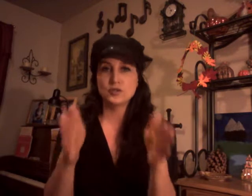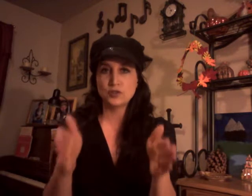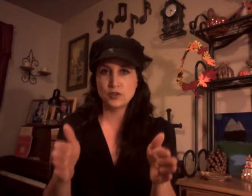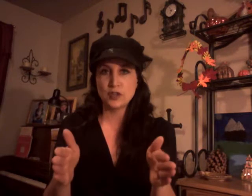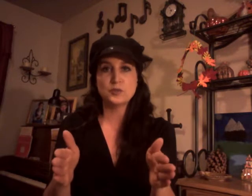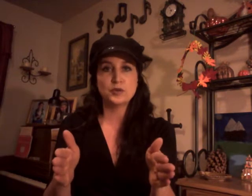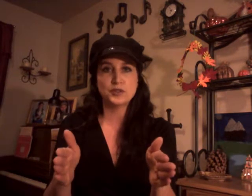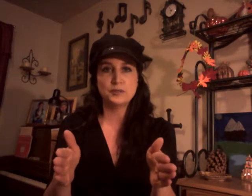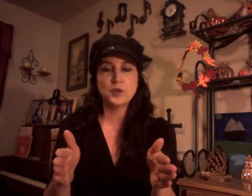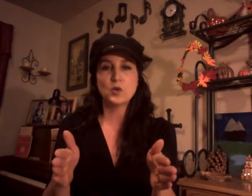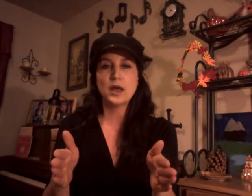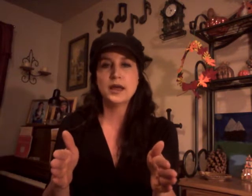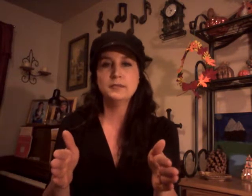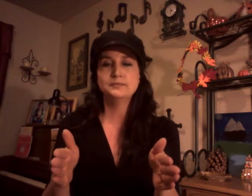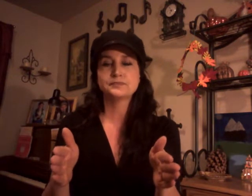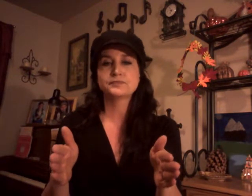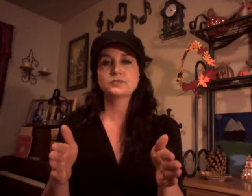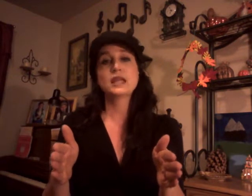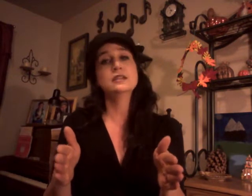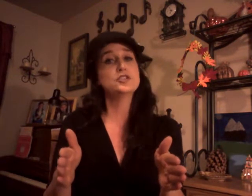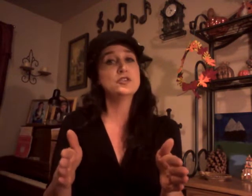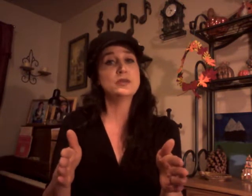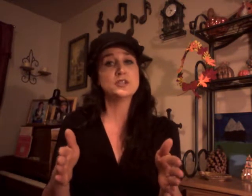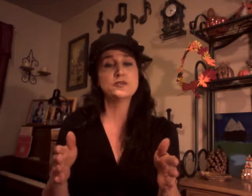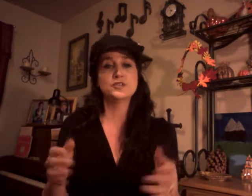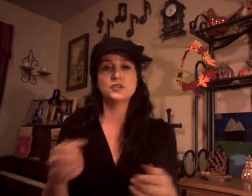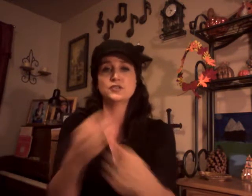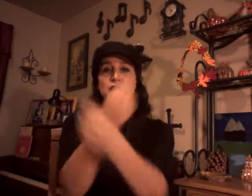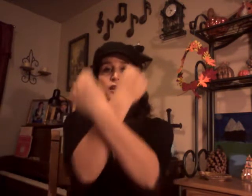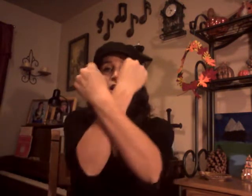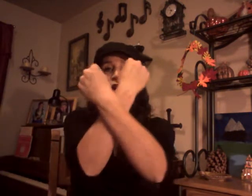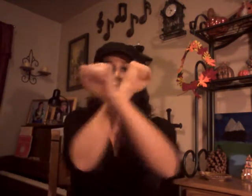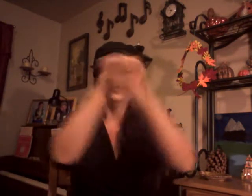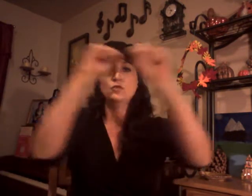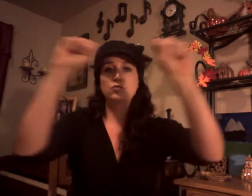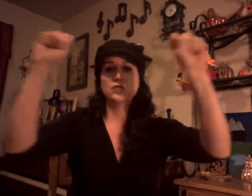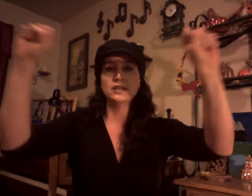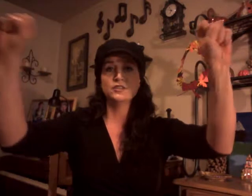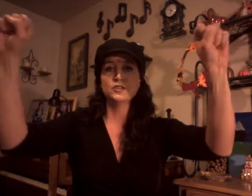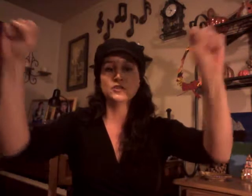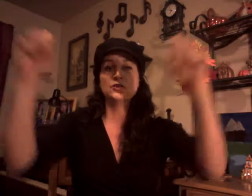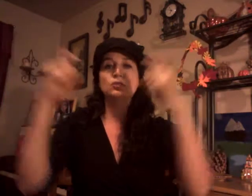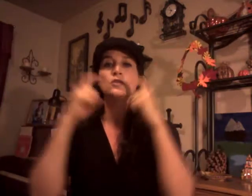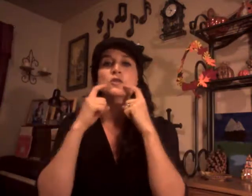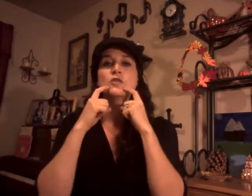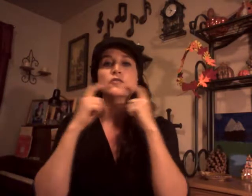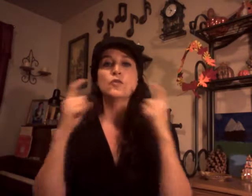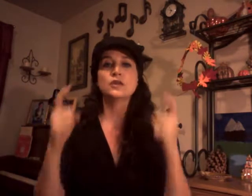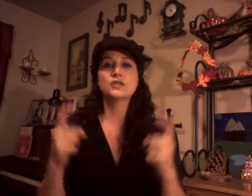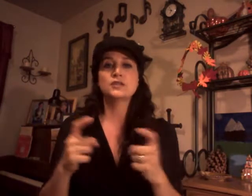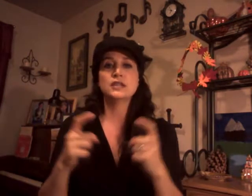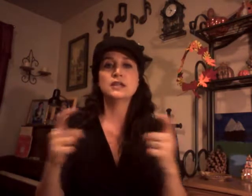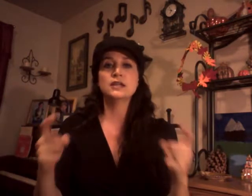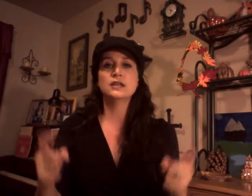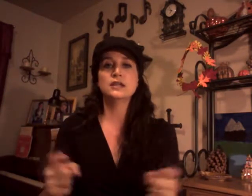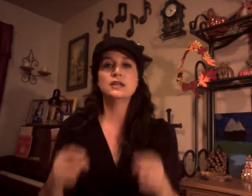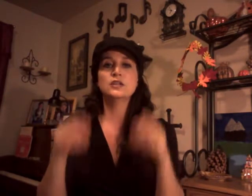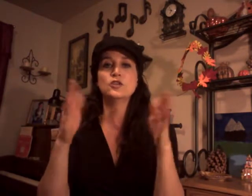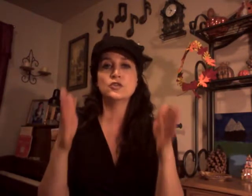sinners as a person, okay? Let's do the rescue for sinners again. The rescue for sinners.